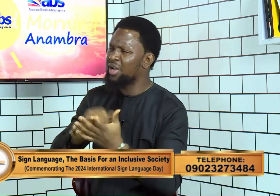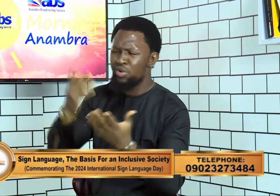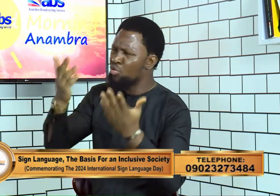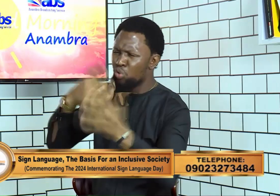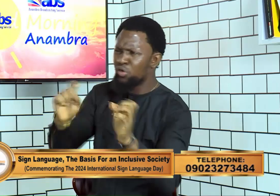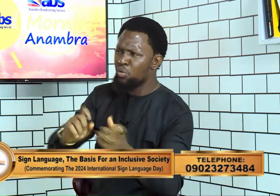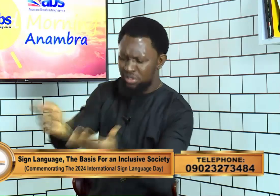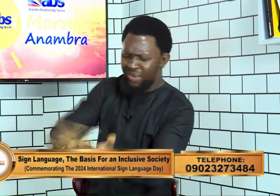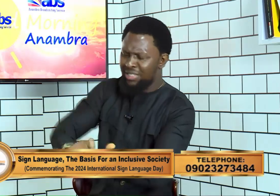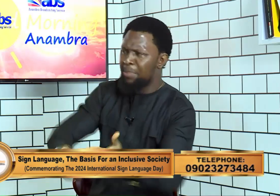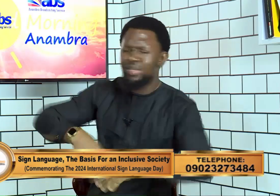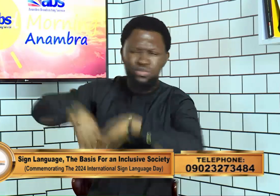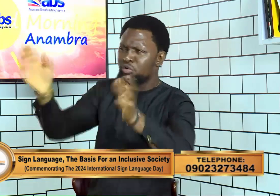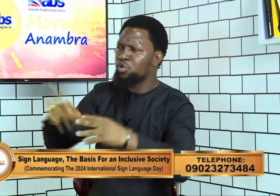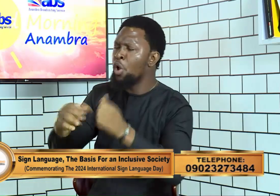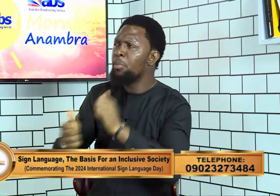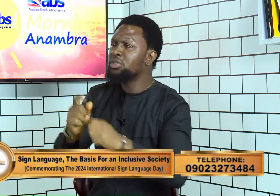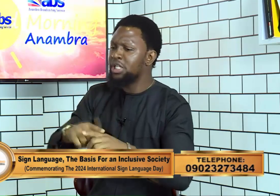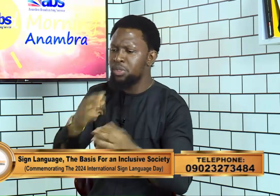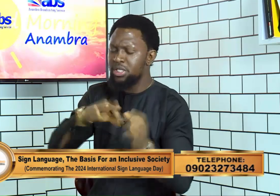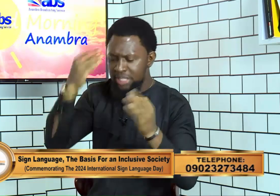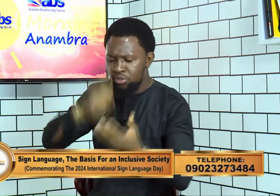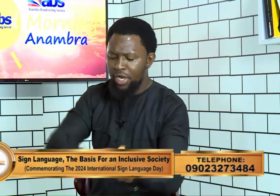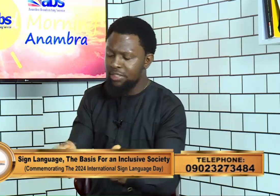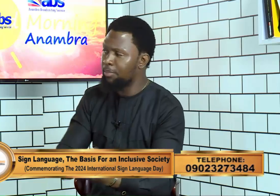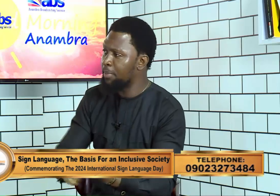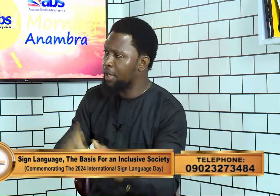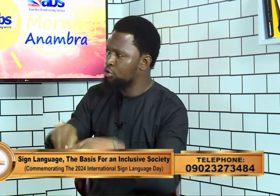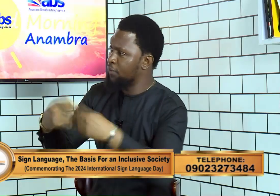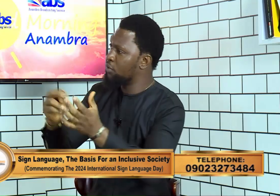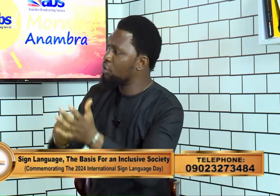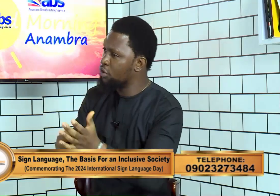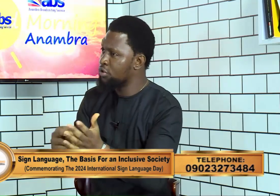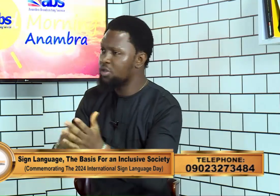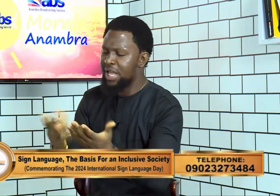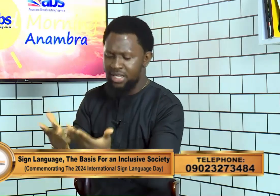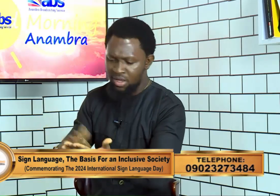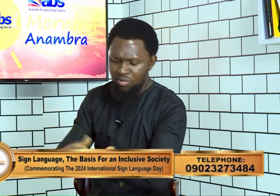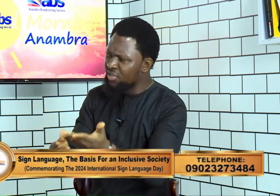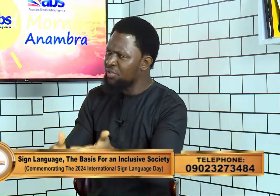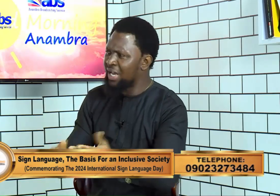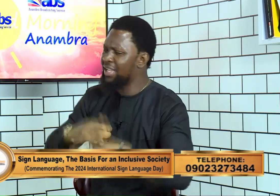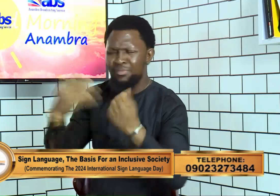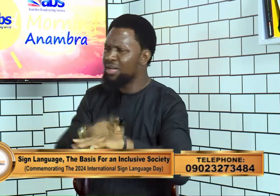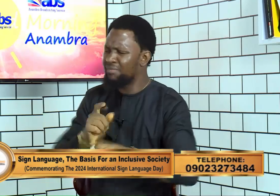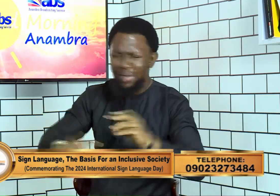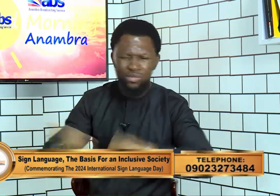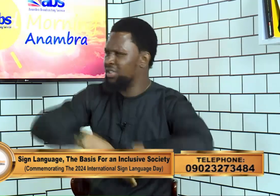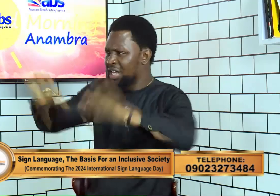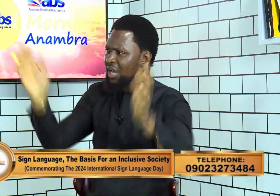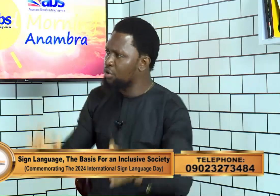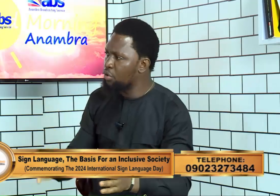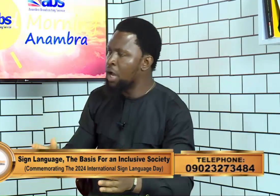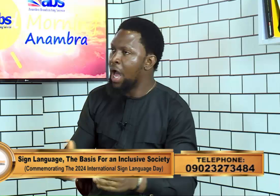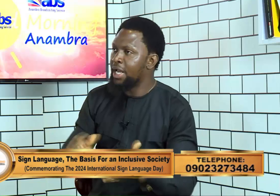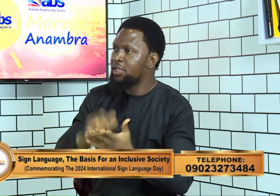They're like, okay, what do you want? Write the paper, just go. So most times when they decide to write in the paper to give to the nurse like, what's this one? I don't have that kind of time. Just take